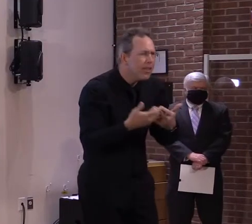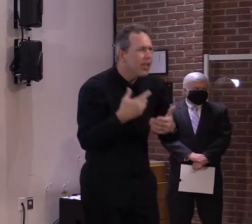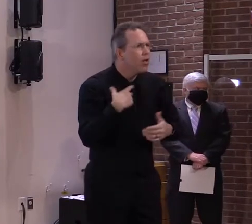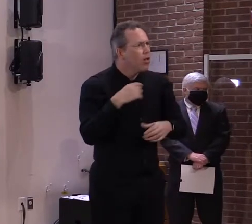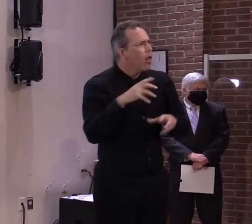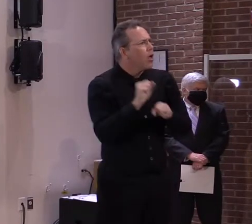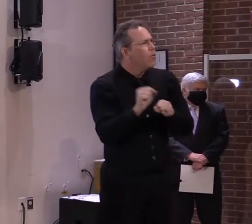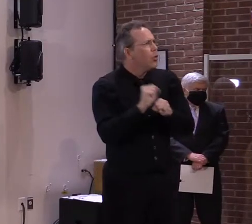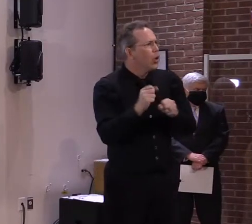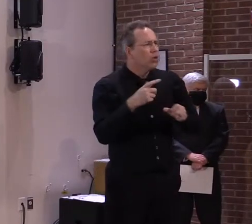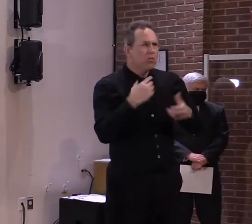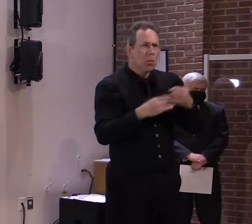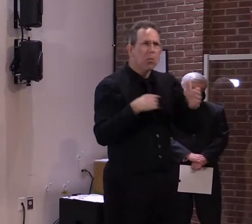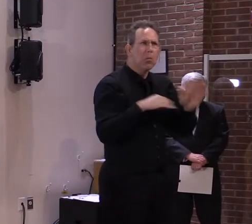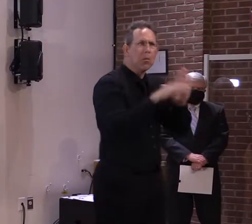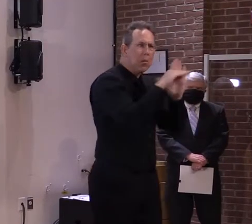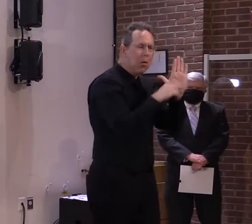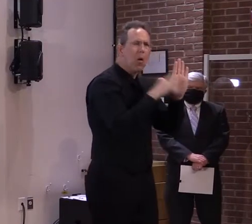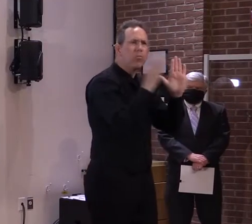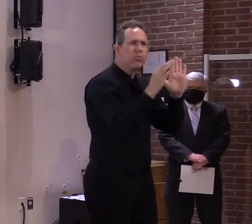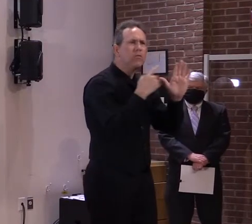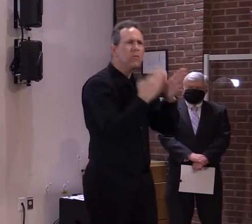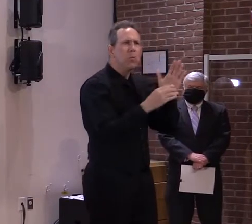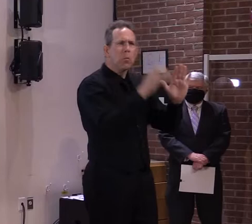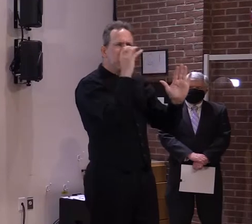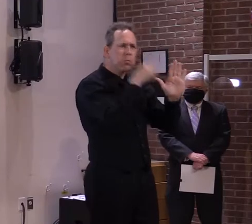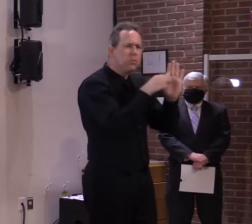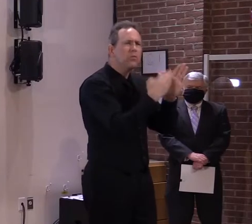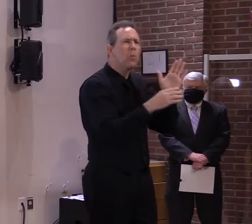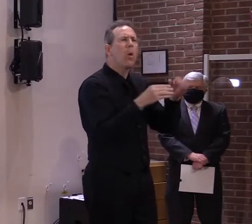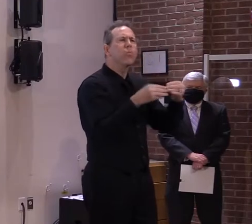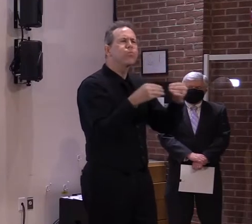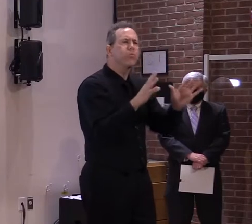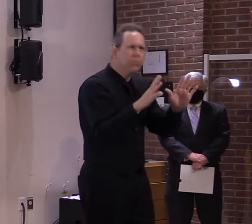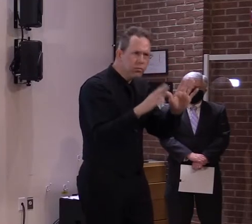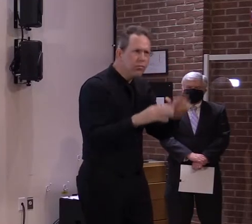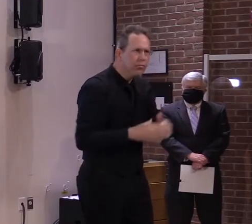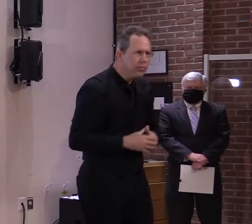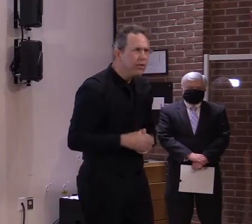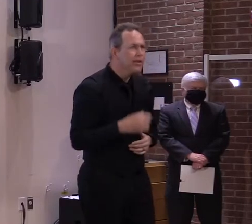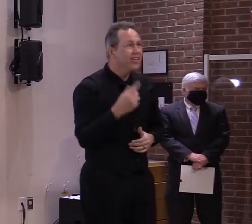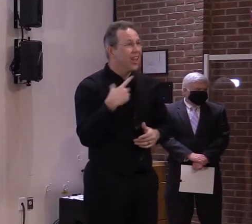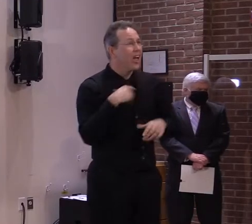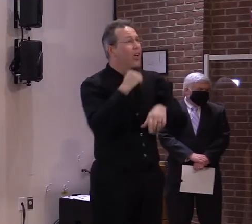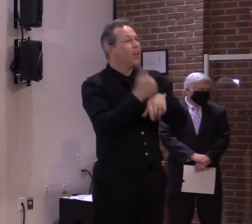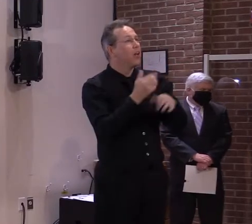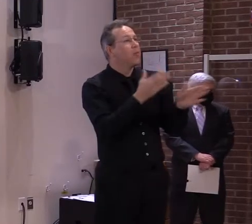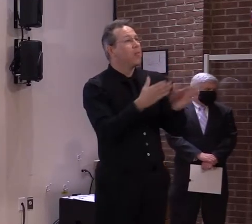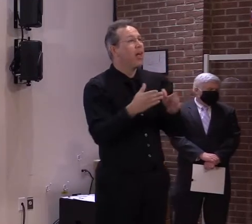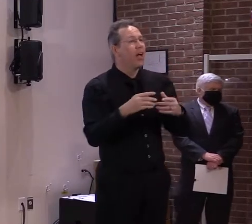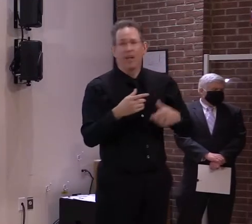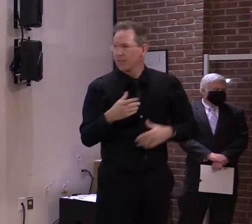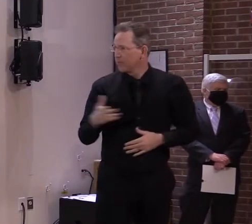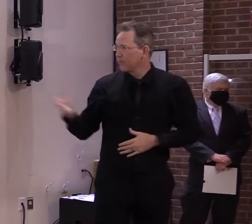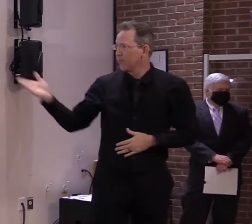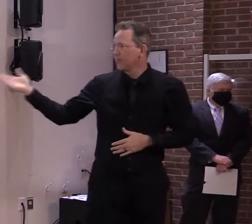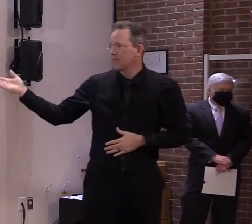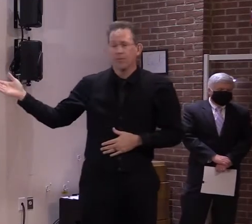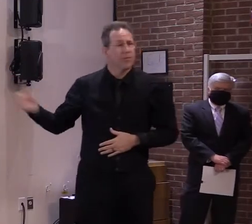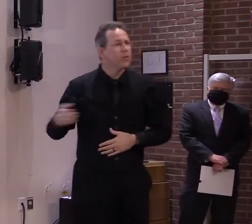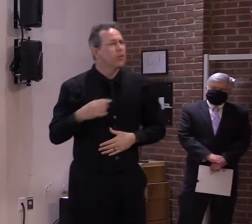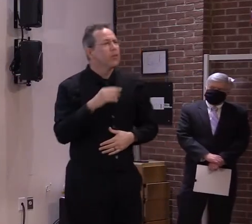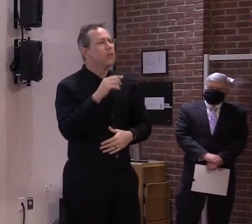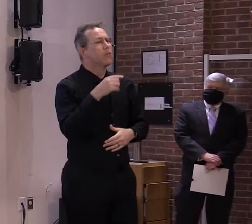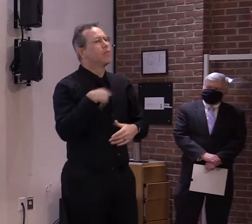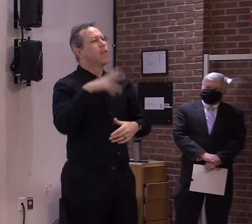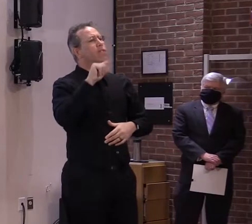circumstances. So with all this in mind, the roadmap is on the screen behind me and will be available